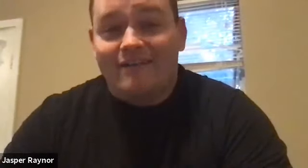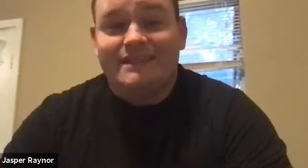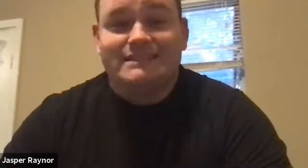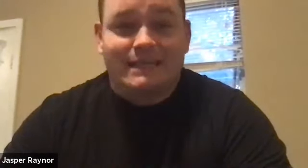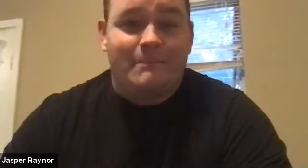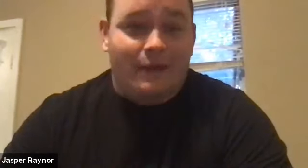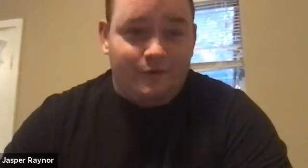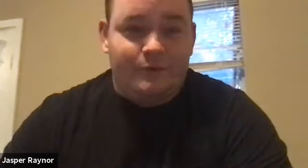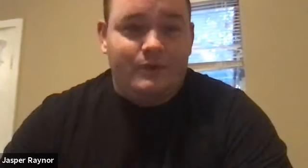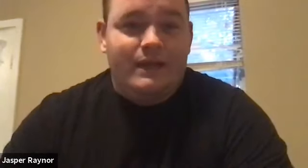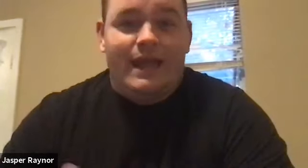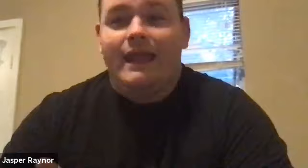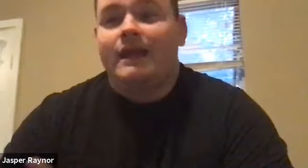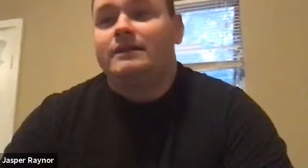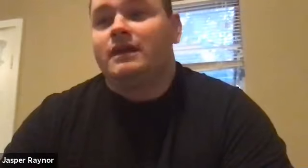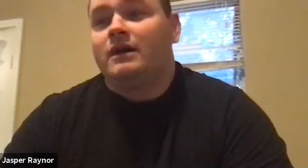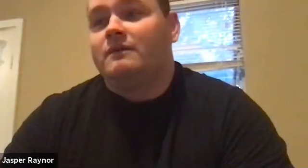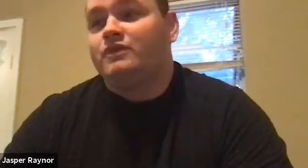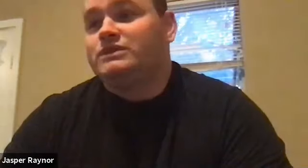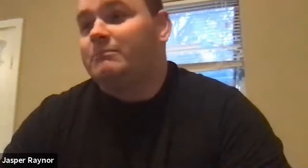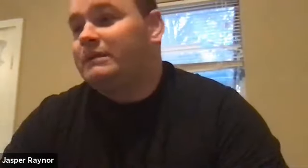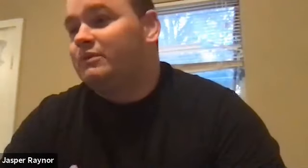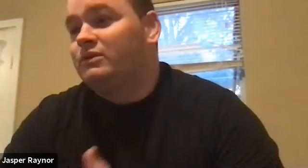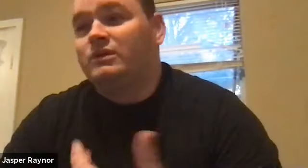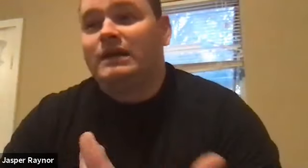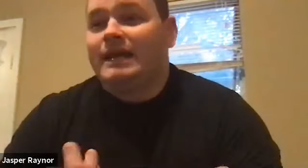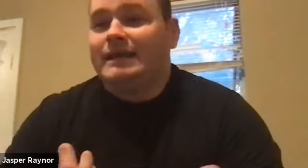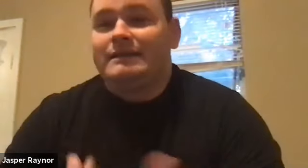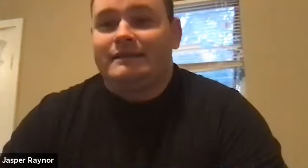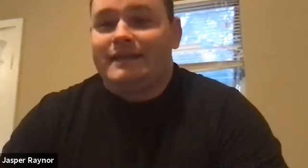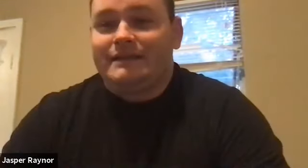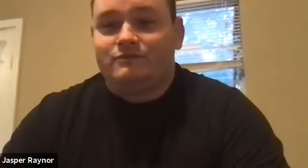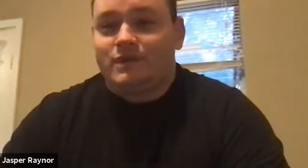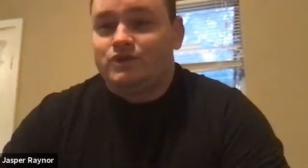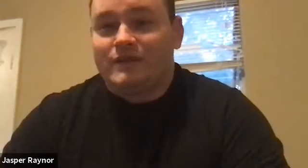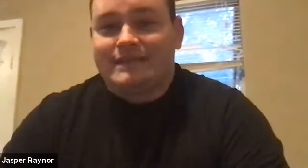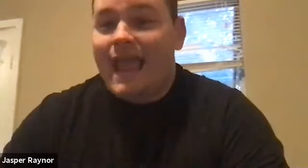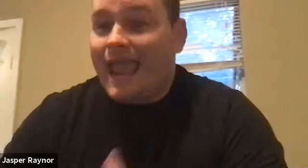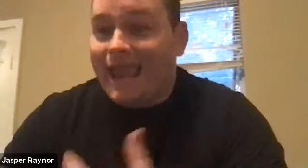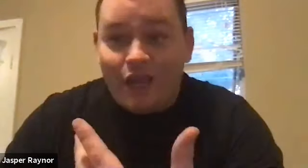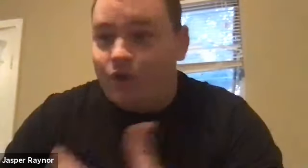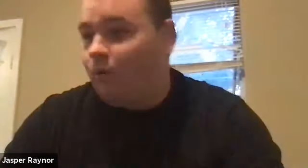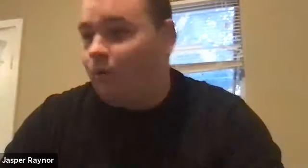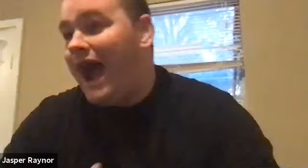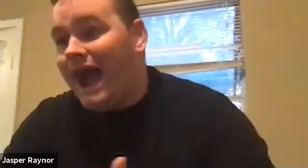obvious thing about you. And for some people, they go straight to hair or